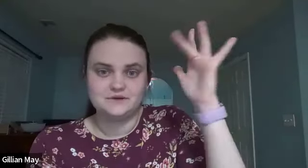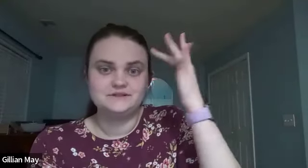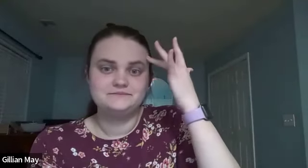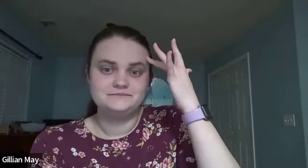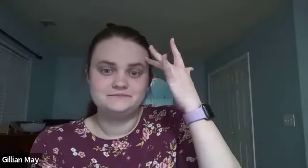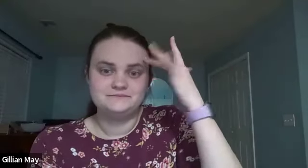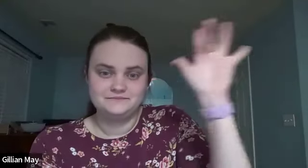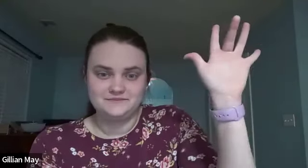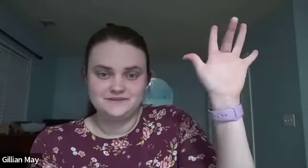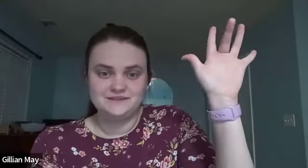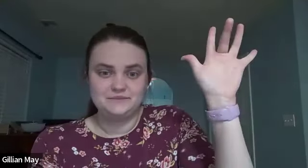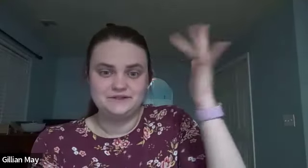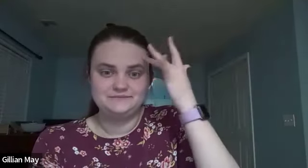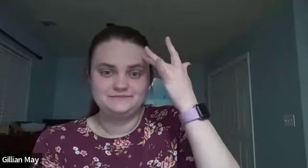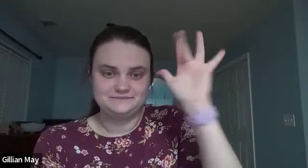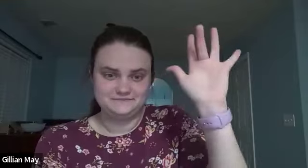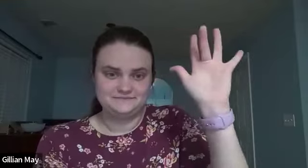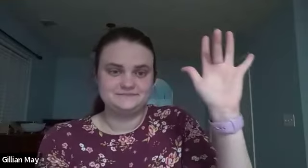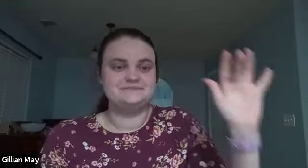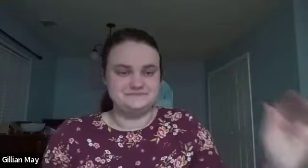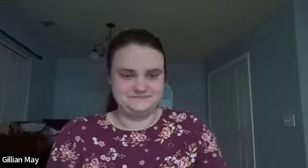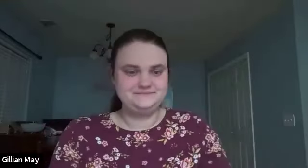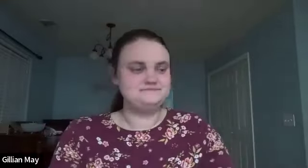Smart. Smart.